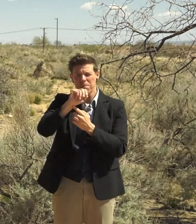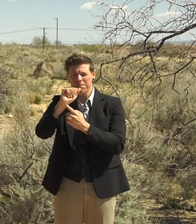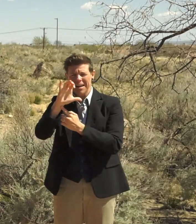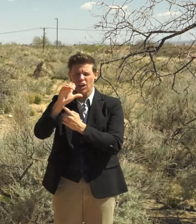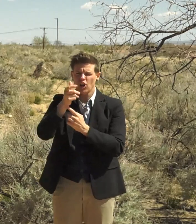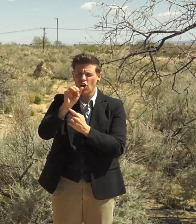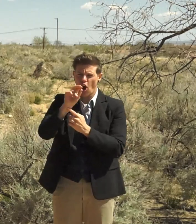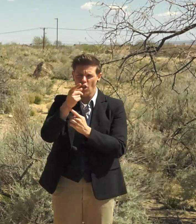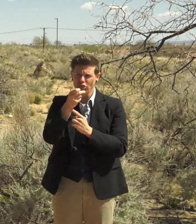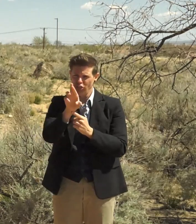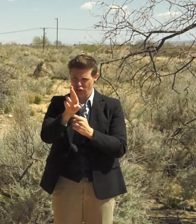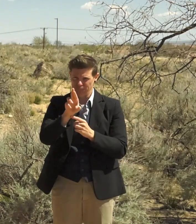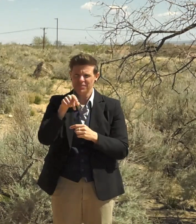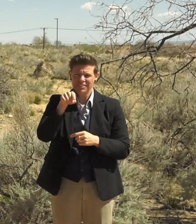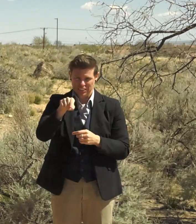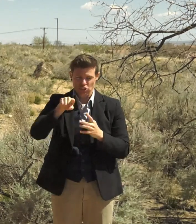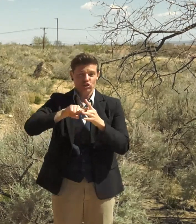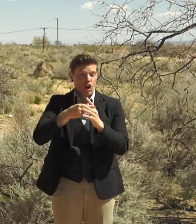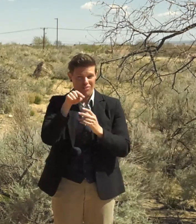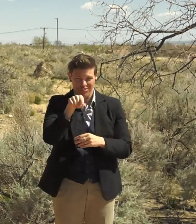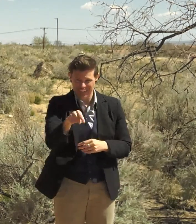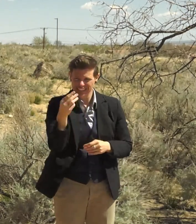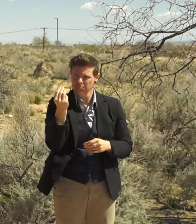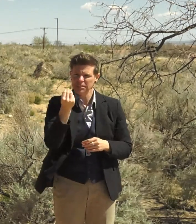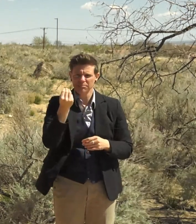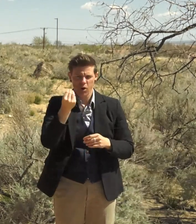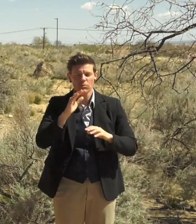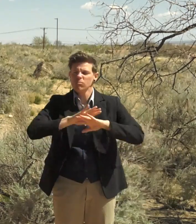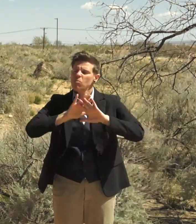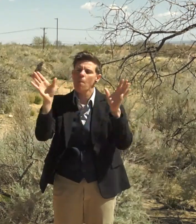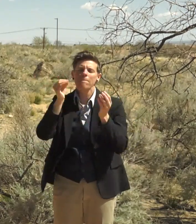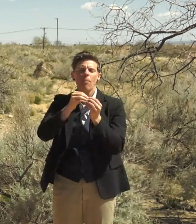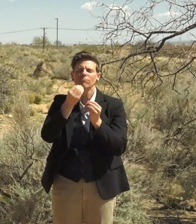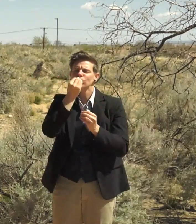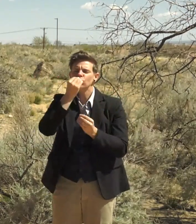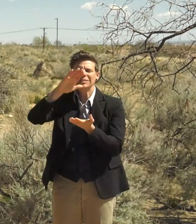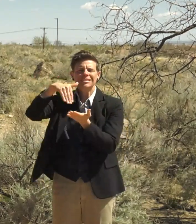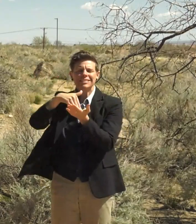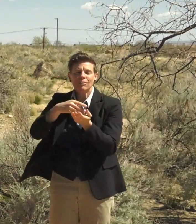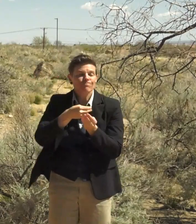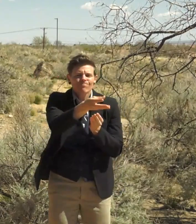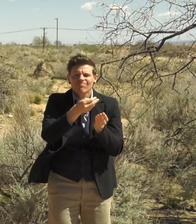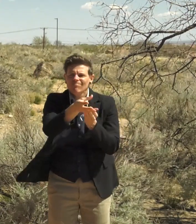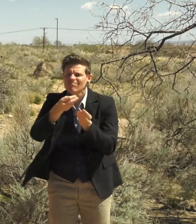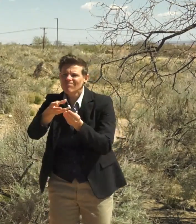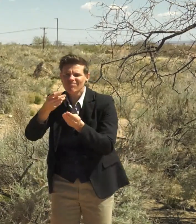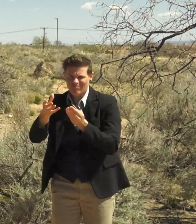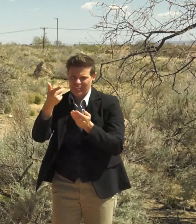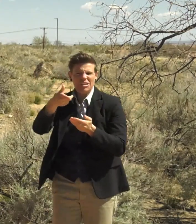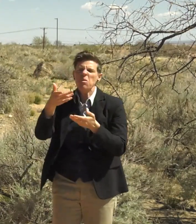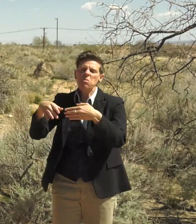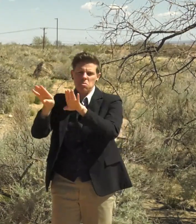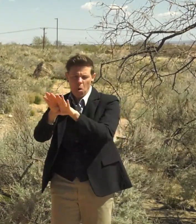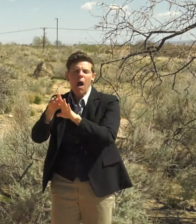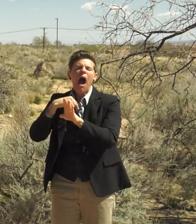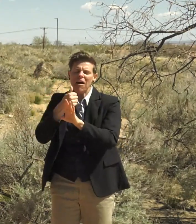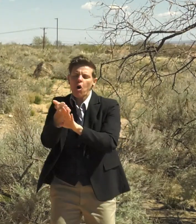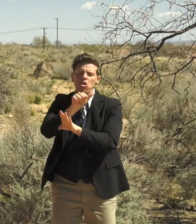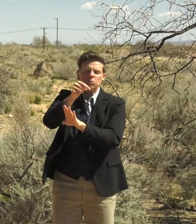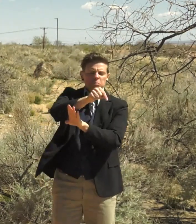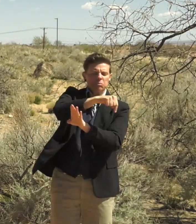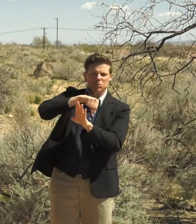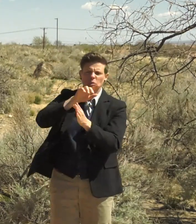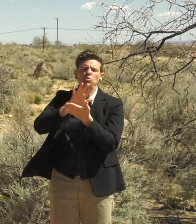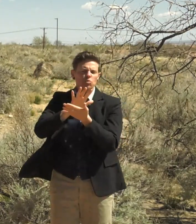Check out with APS, schools are now being grouped a little bit, so there'll be a nearby school where those meal distributions will continue. And